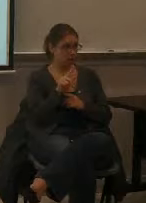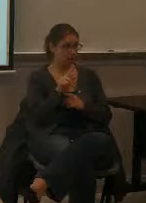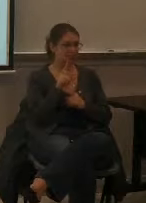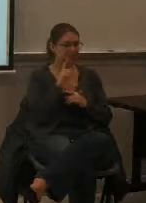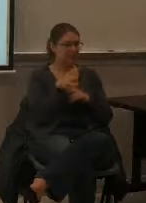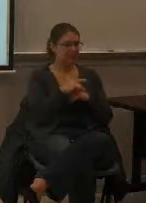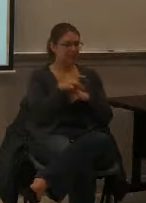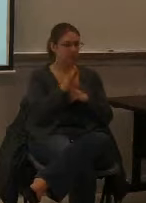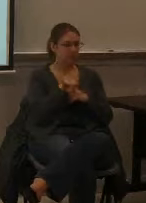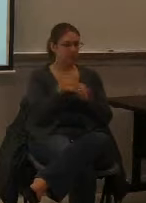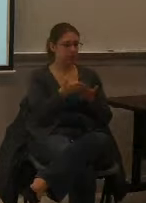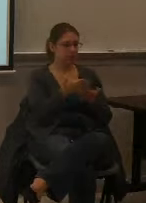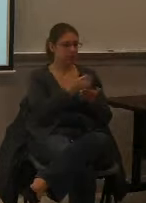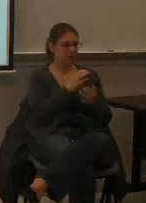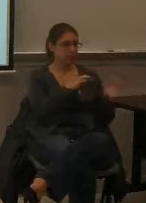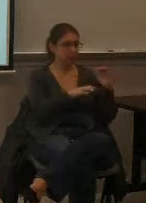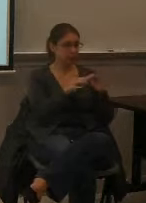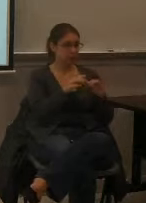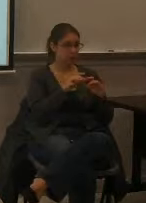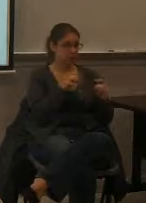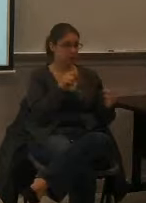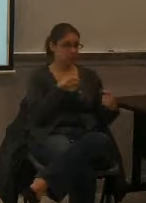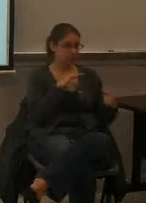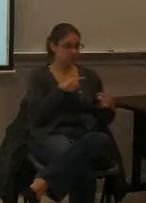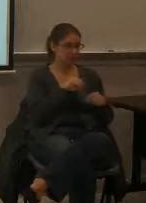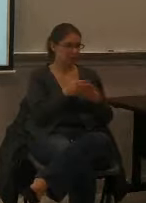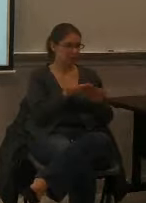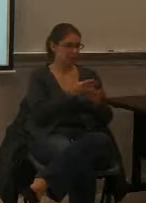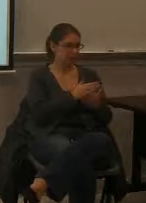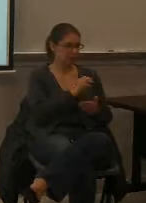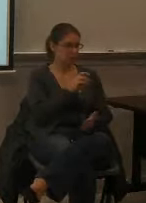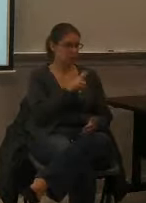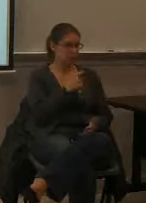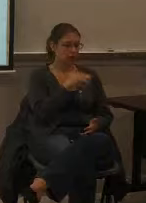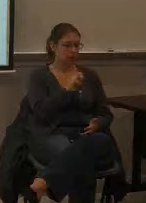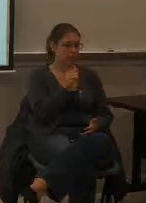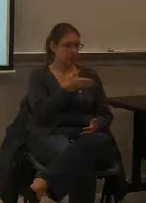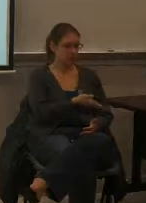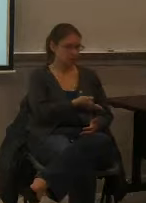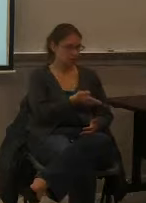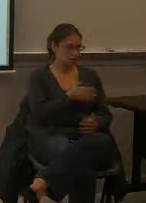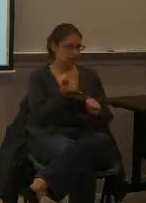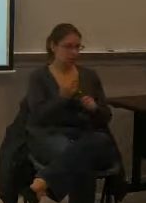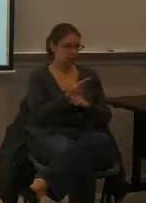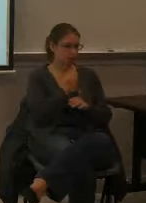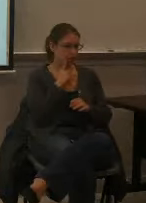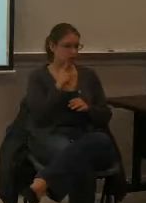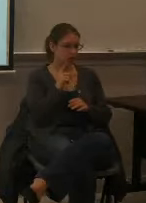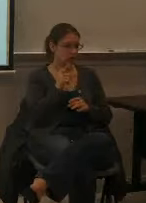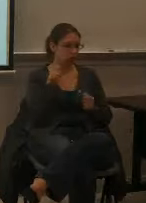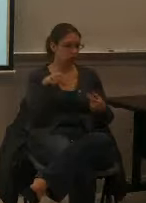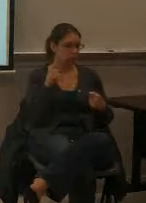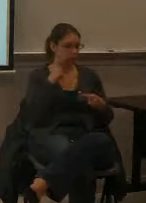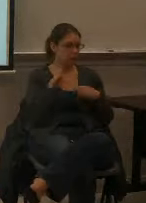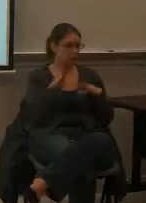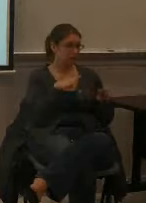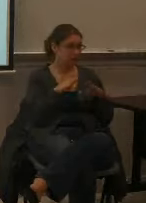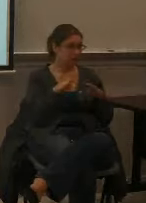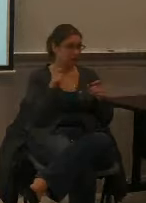by the chemicals given off by the previous organism that's there. So they can use them as cues for behavior, cues